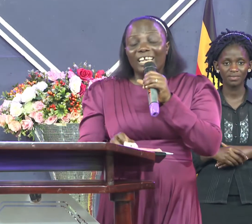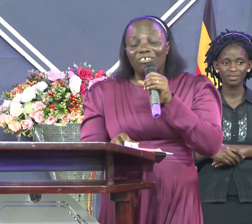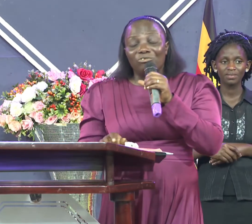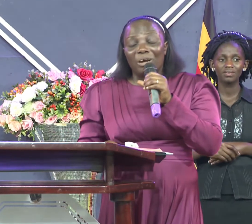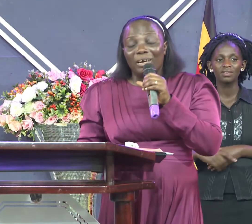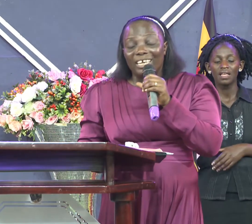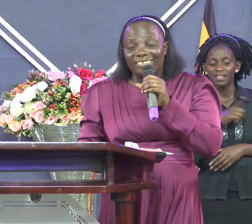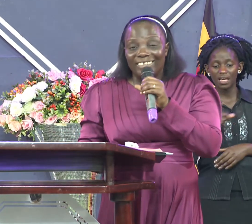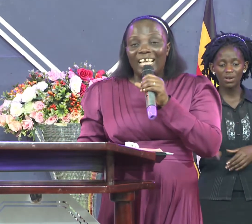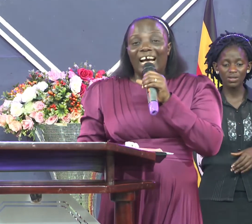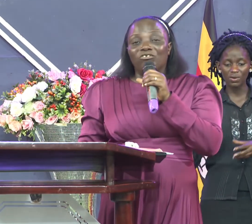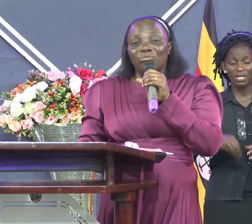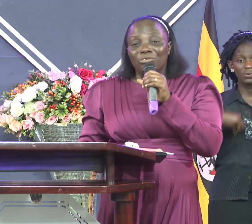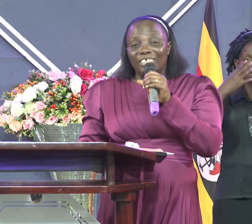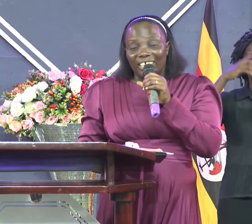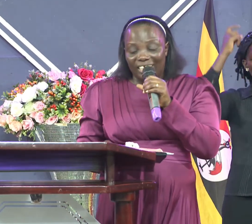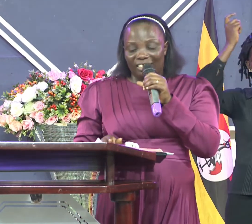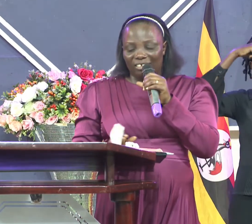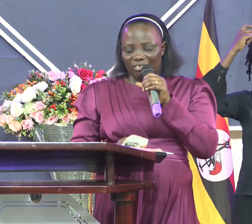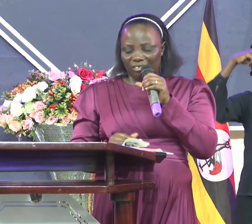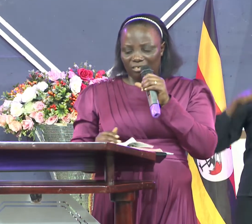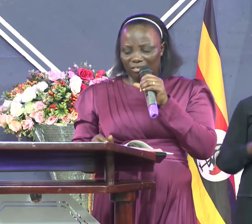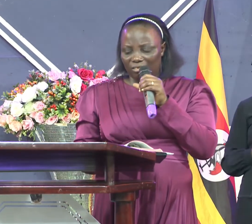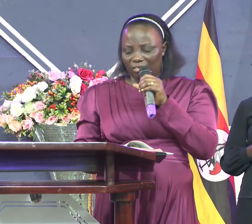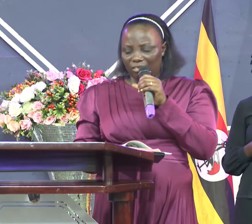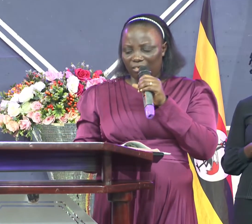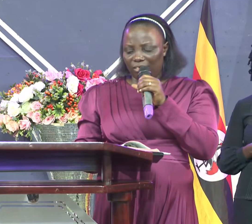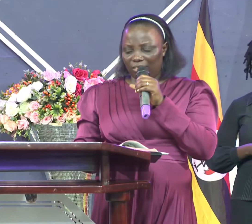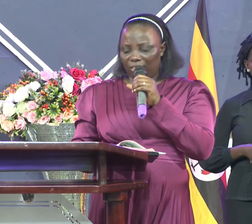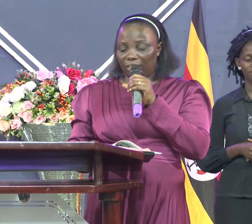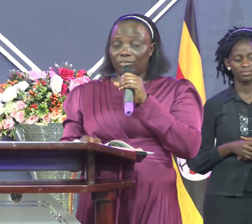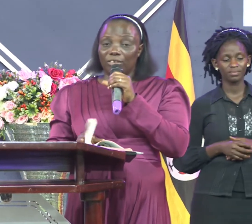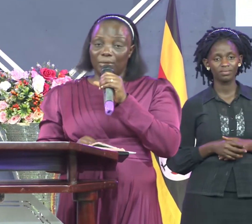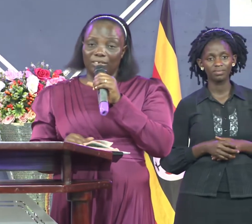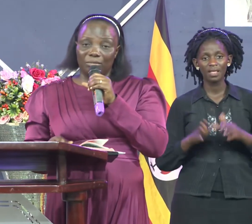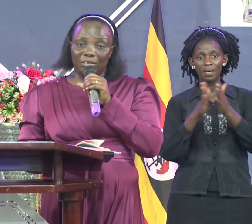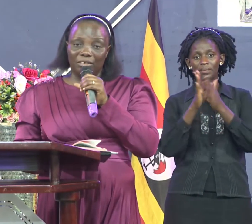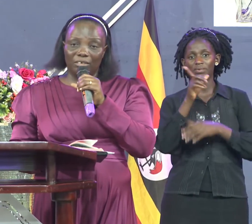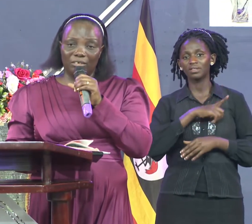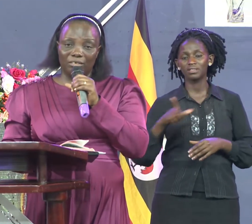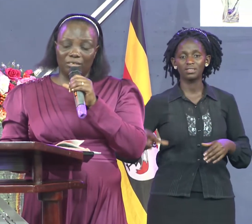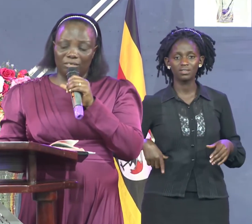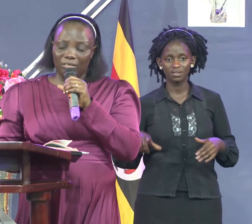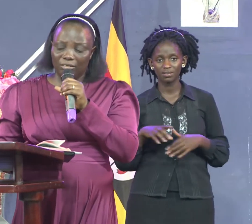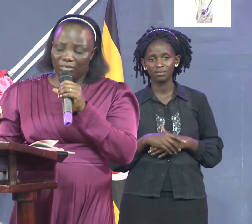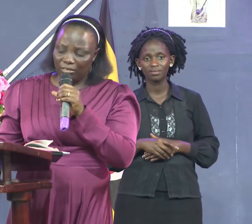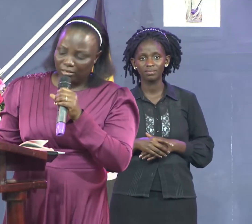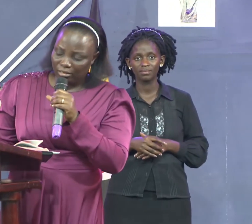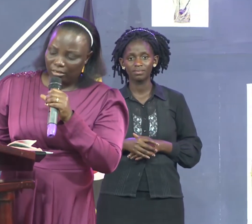Him alone will give us wisdom. Yes,